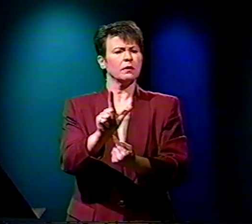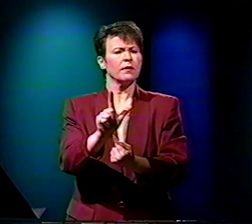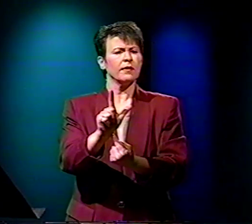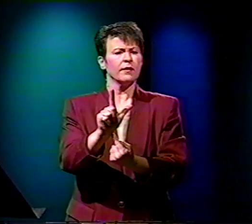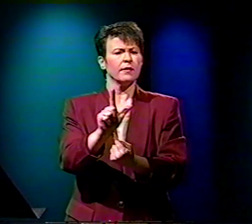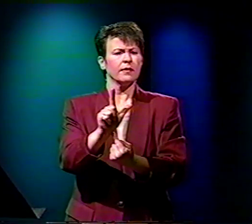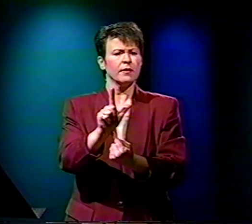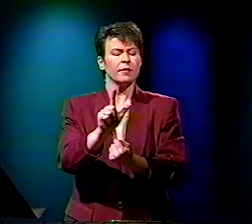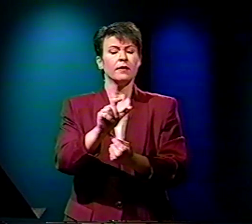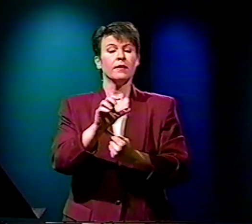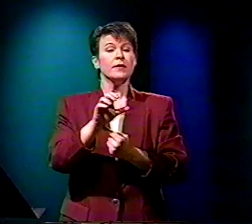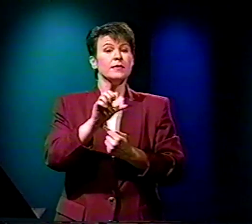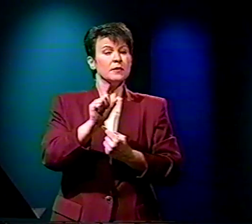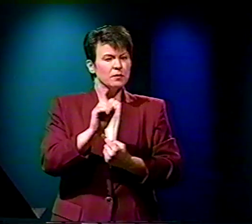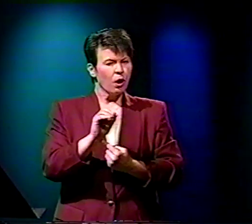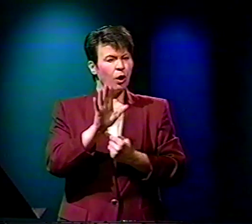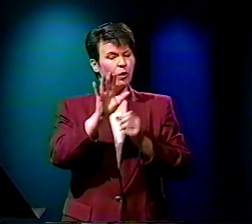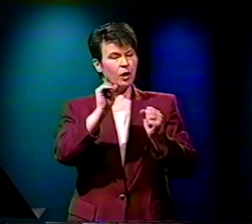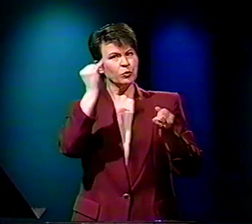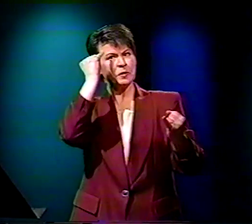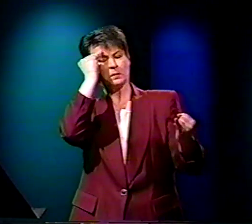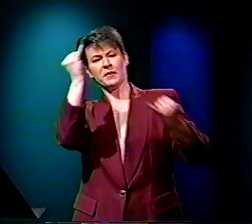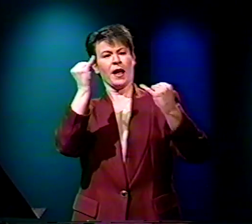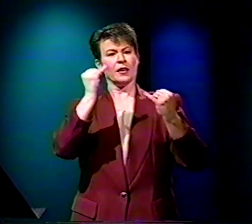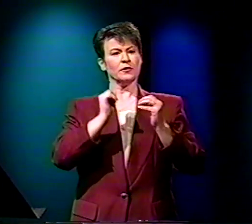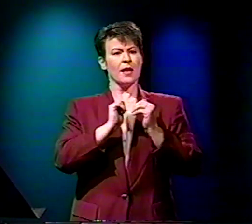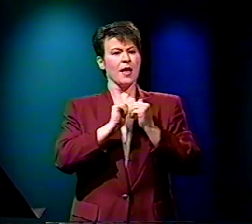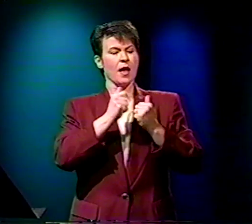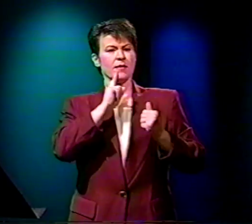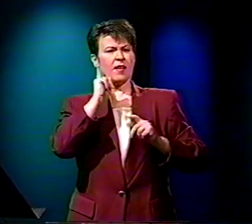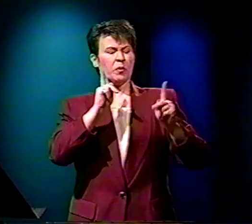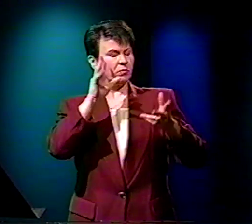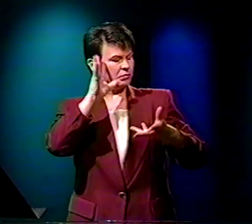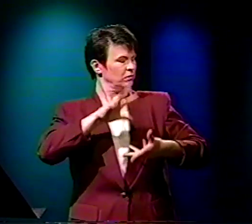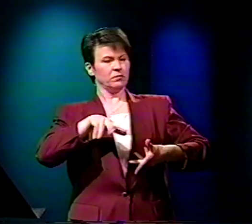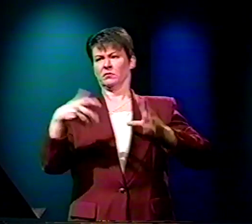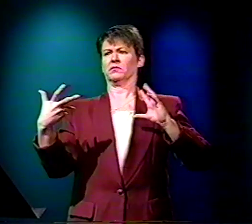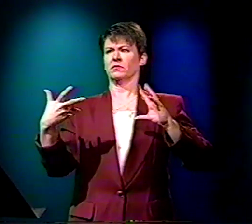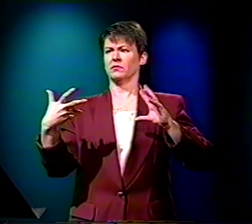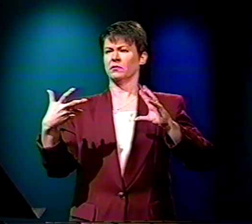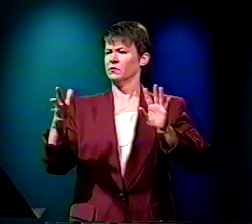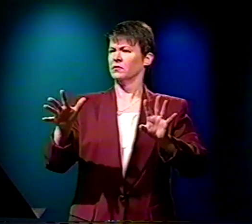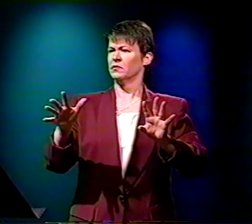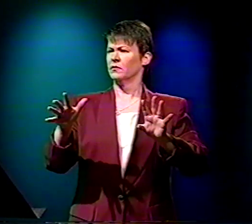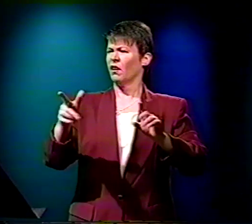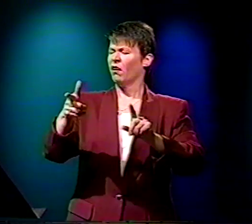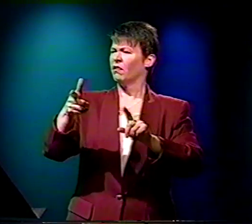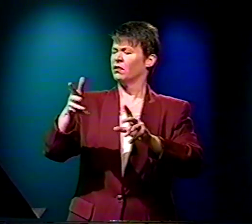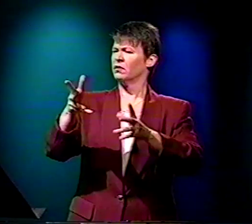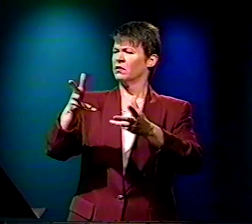use ASL or whatever was needed. So you can imagine how deaf people felt when there was that mega